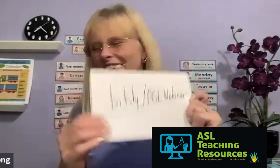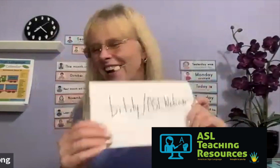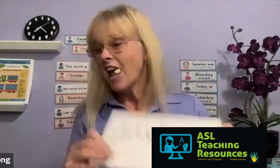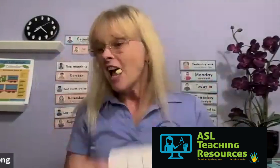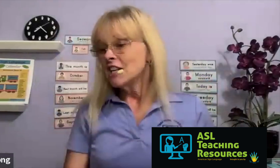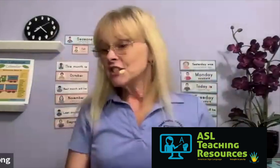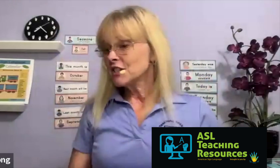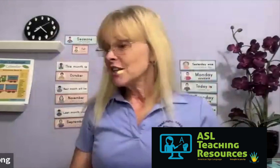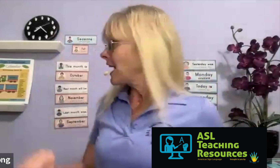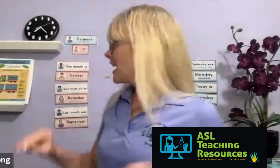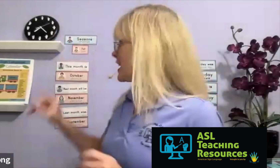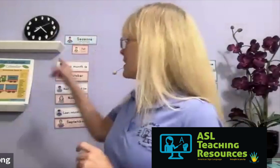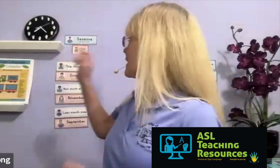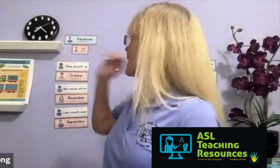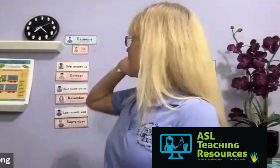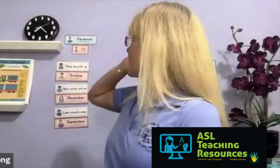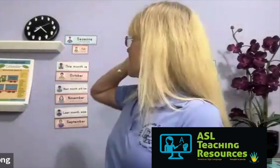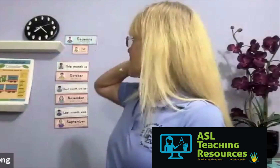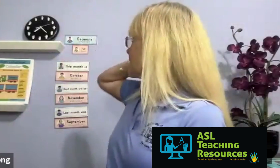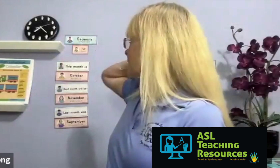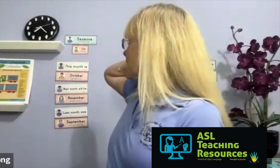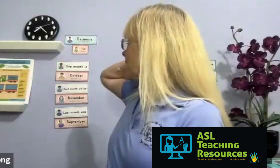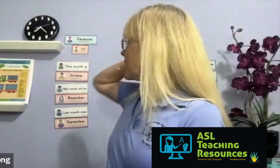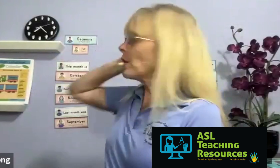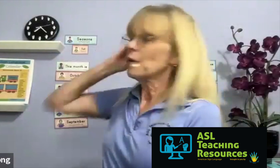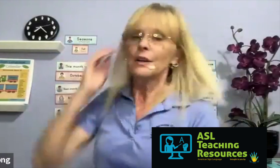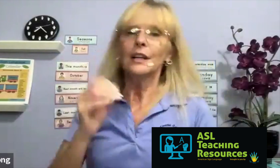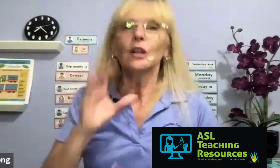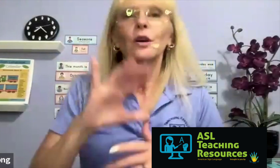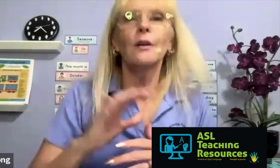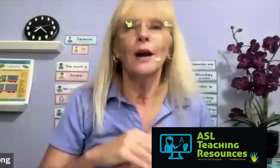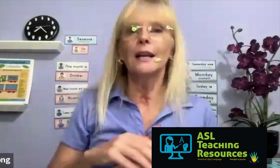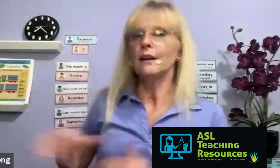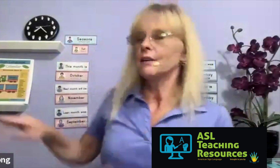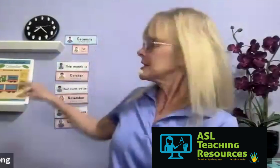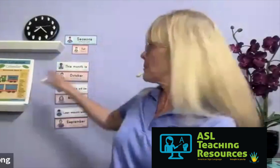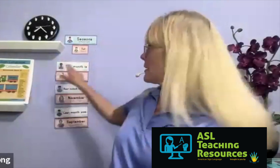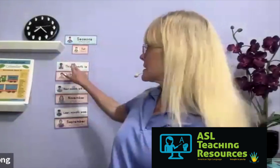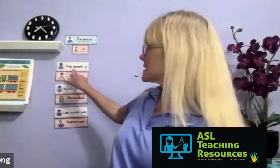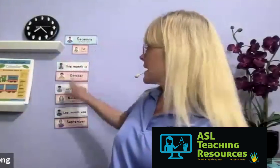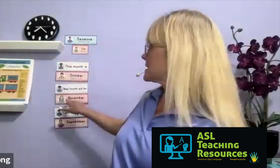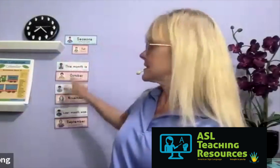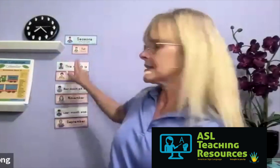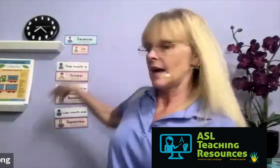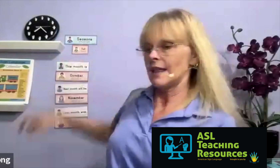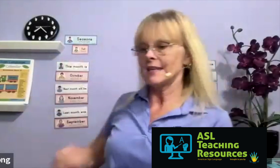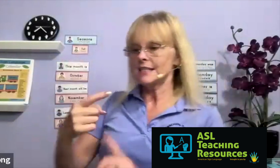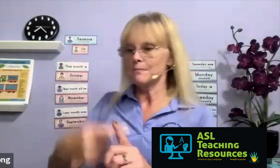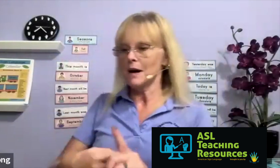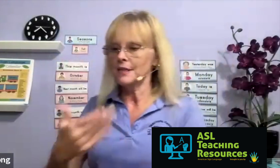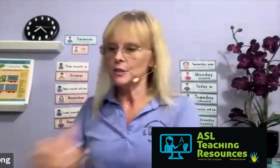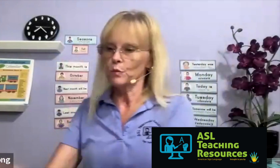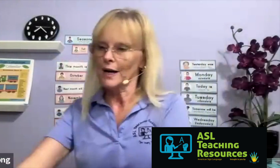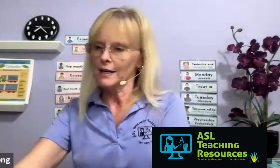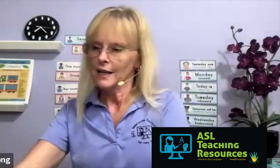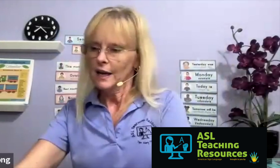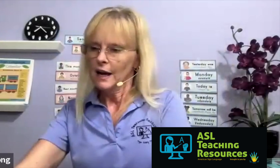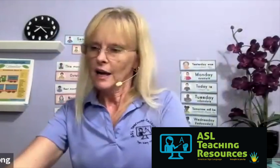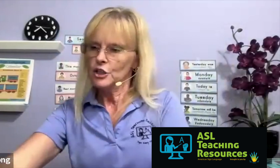right. And now we're going to look right here. This part says this month is what? I'll